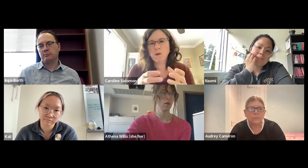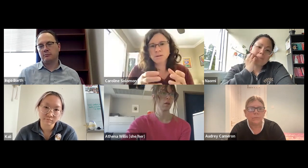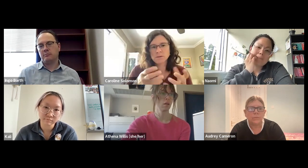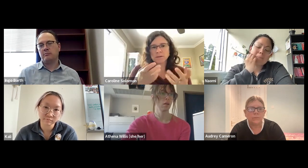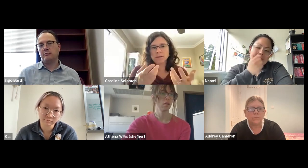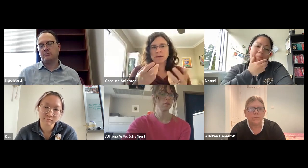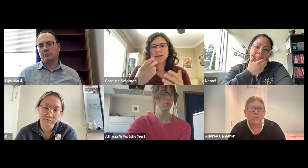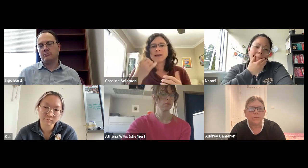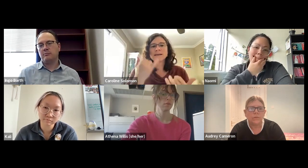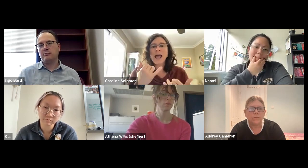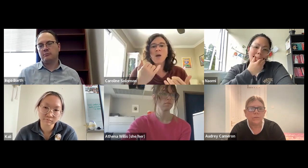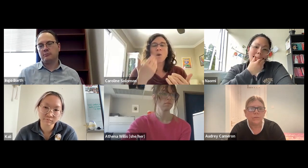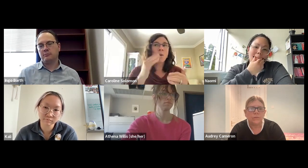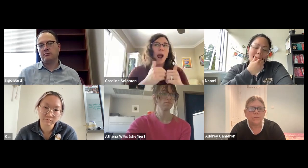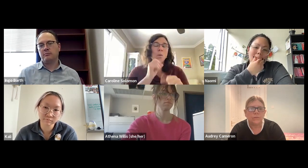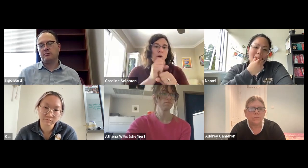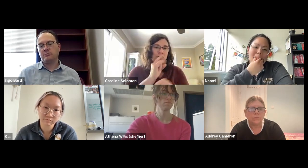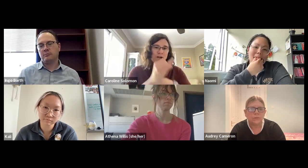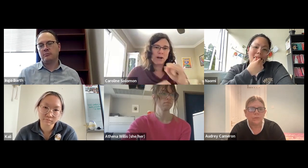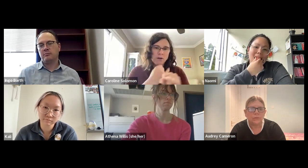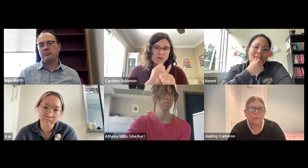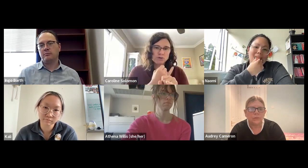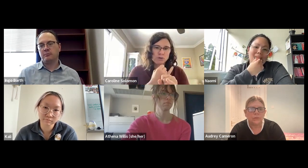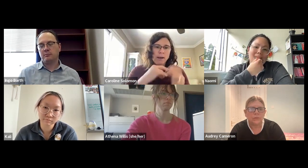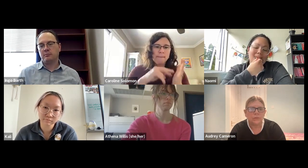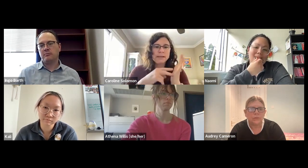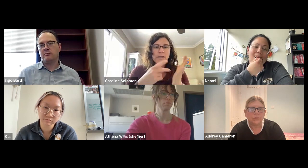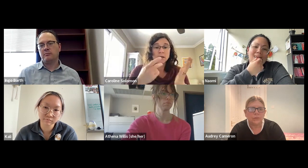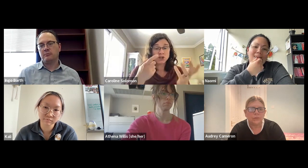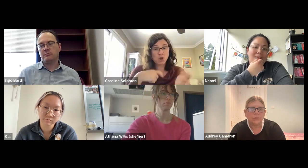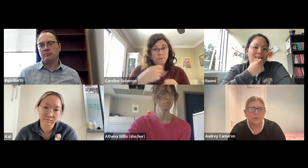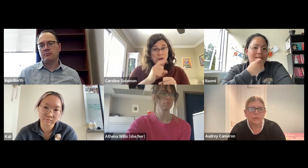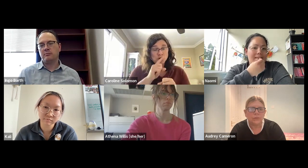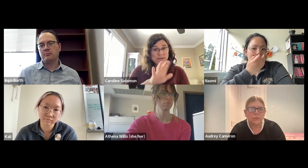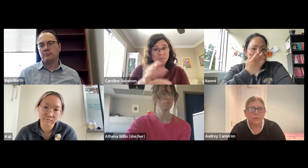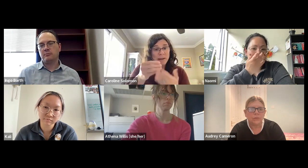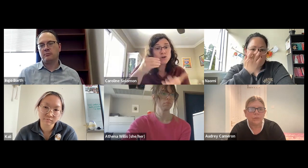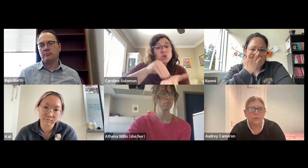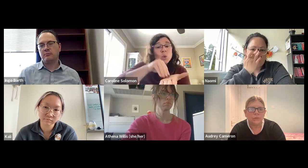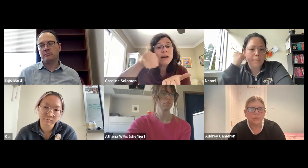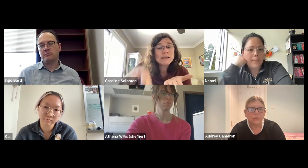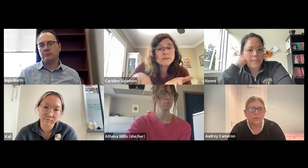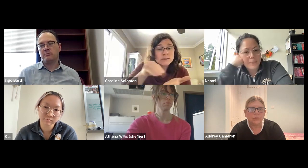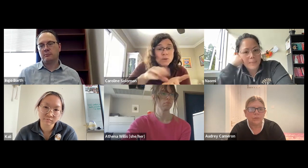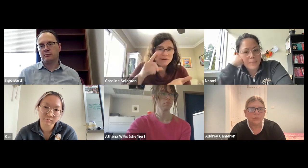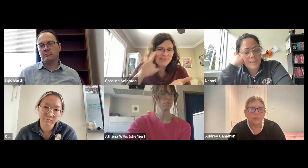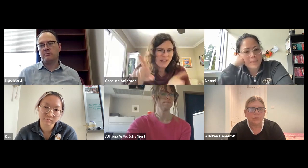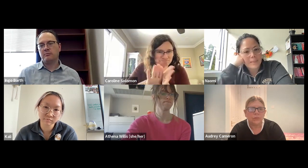add a supplemental to yours to get the money that we need together? Now, in terms of how that would work internationally, should we be